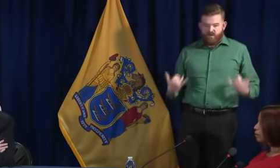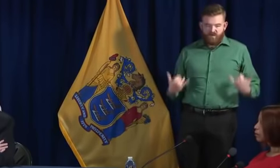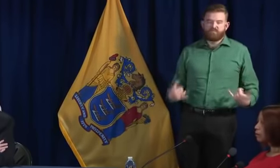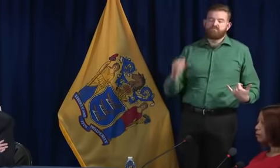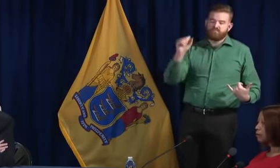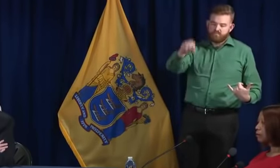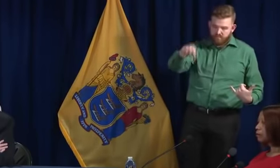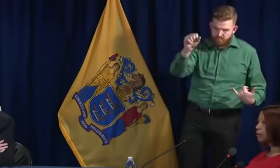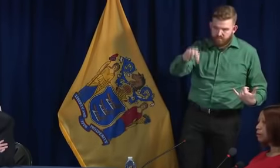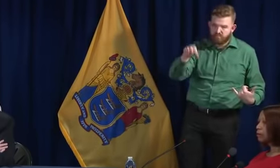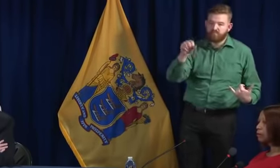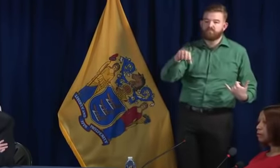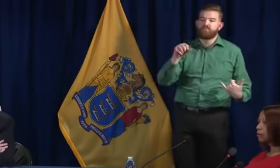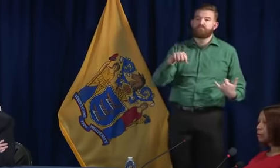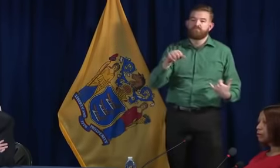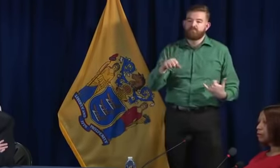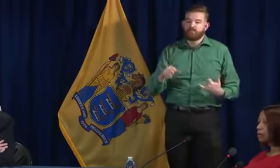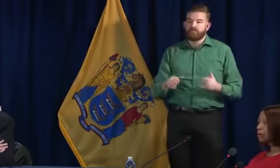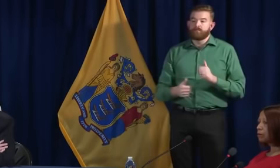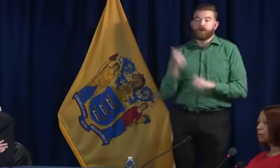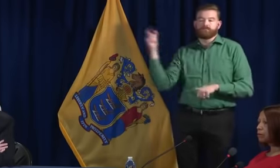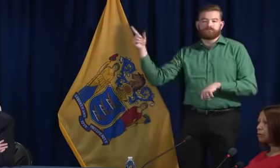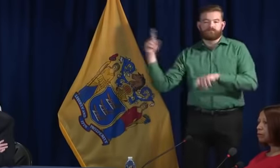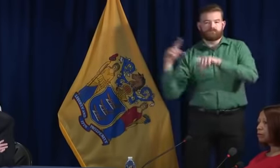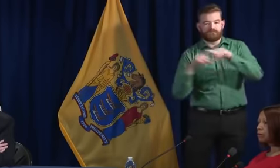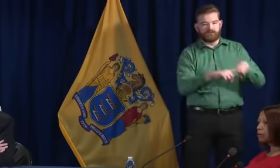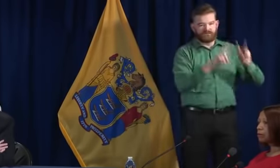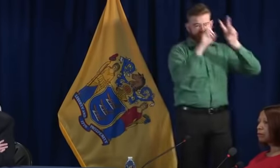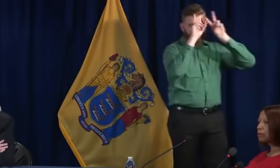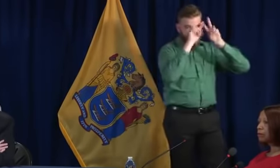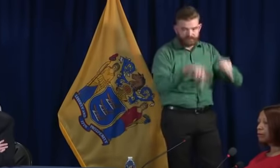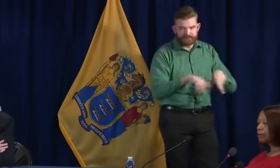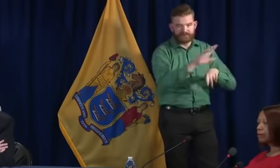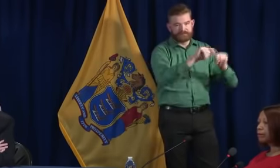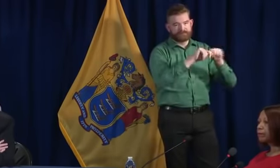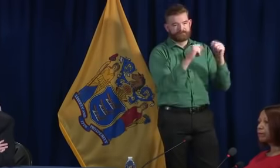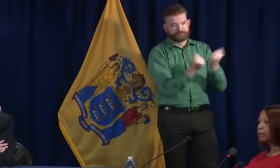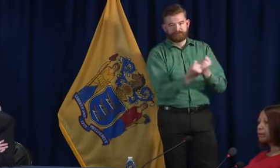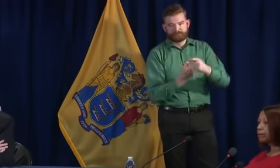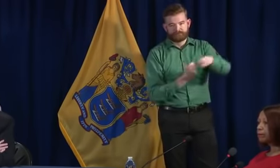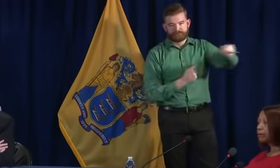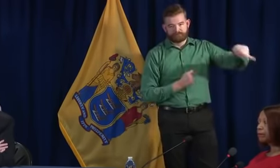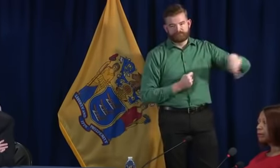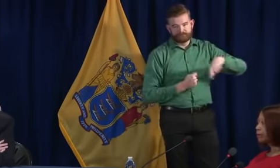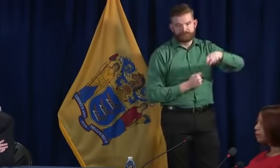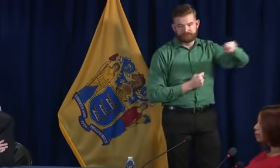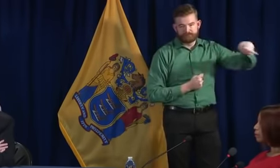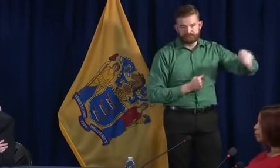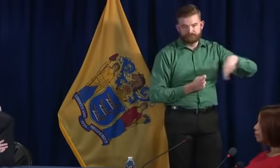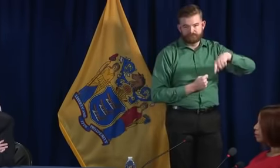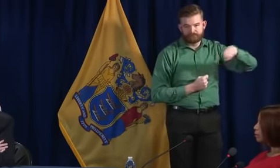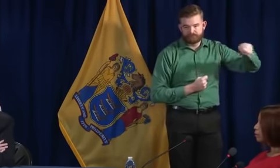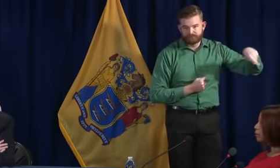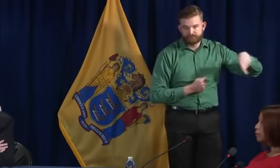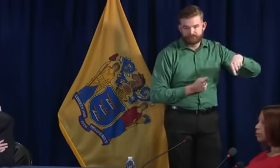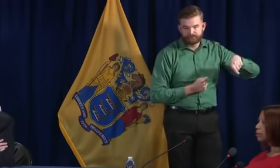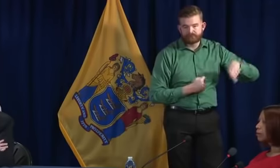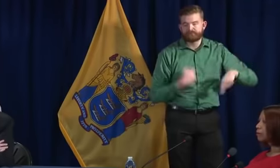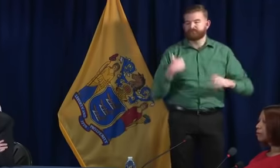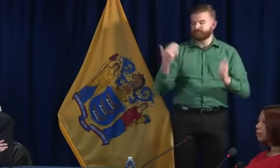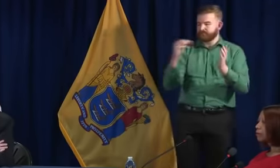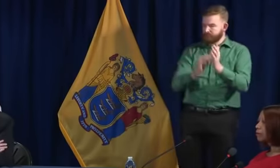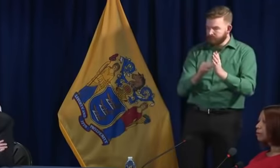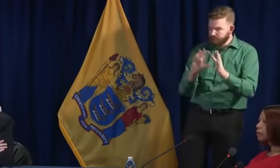Human Services, and their teams respectively. And I would just repeat, and it's worth repeating,